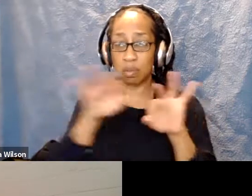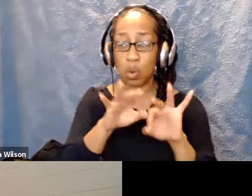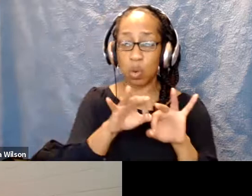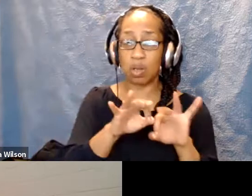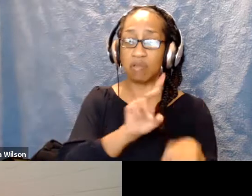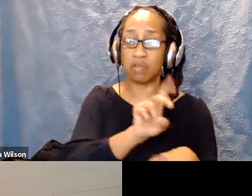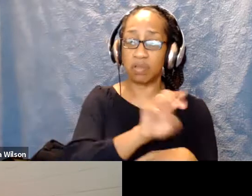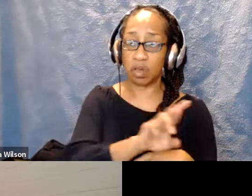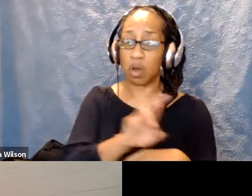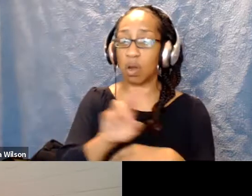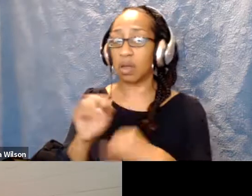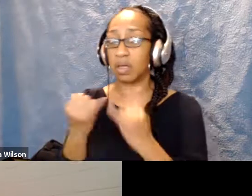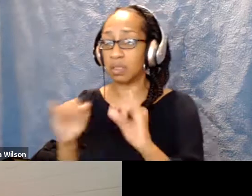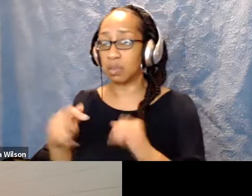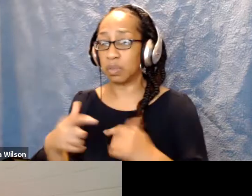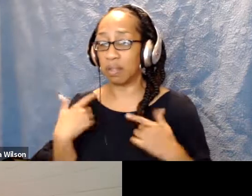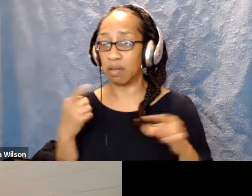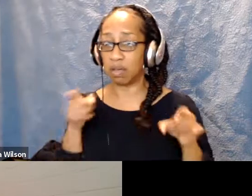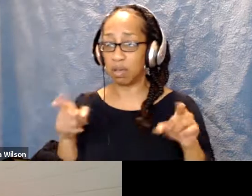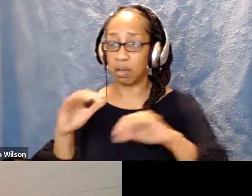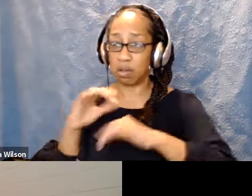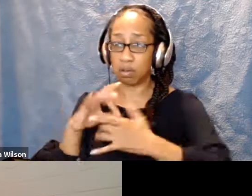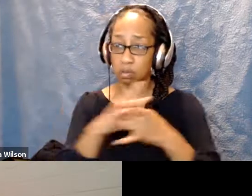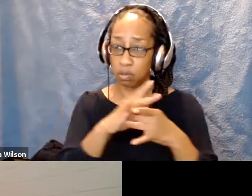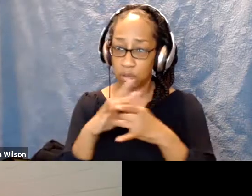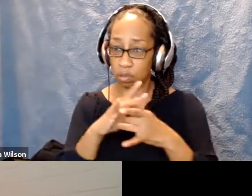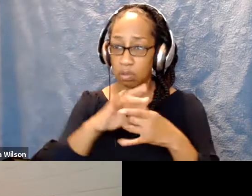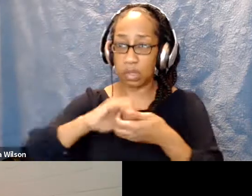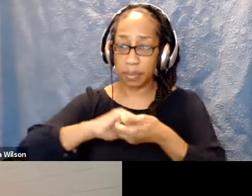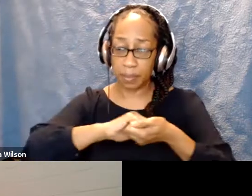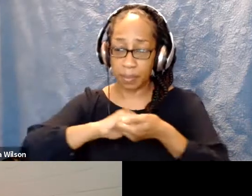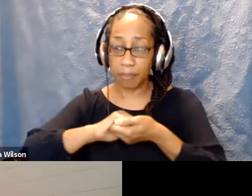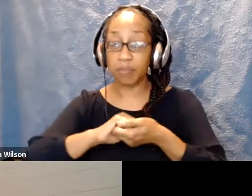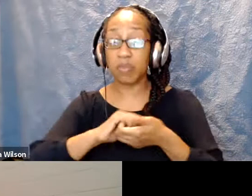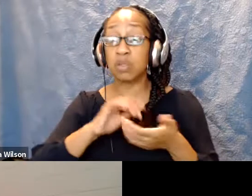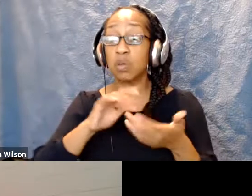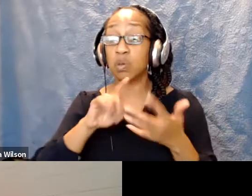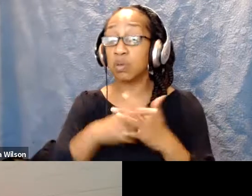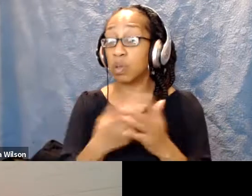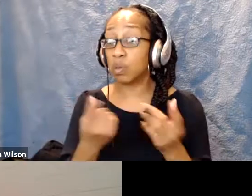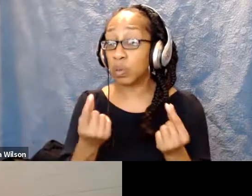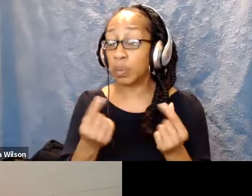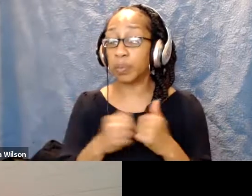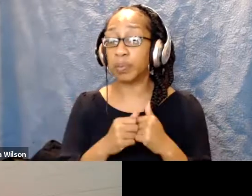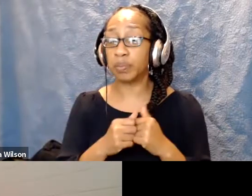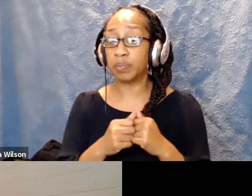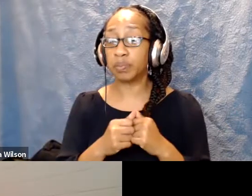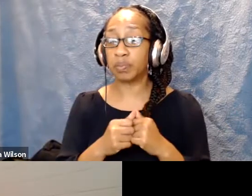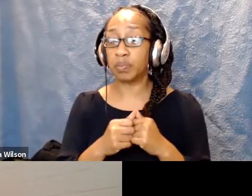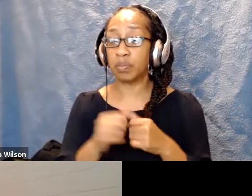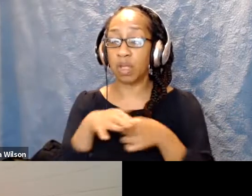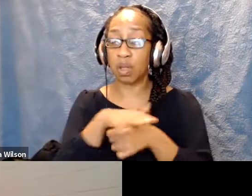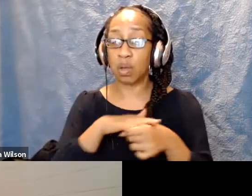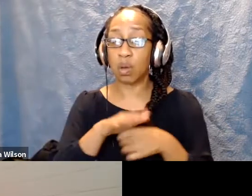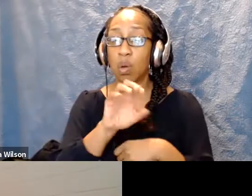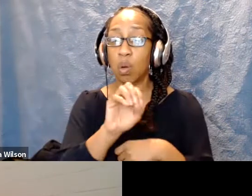important. So something that we started doing in the time that I've been here is presenting to our local OOD